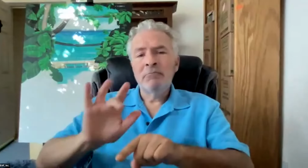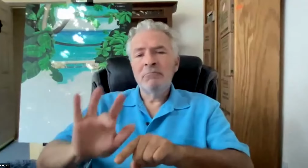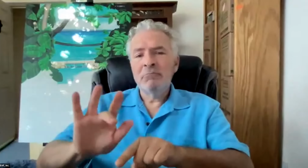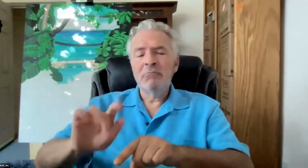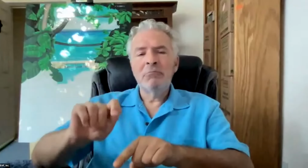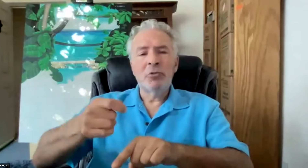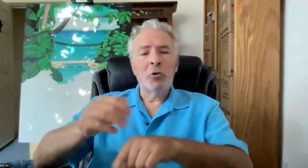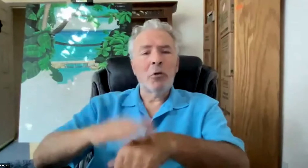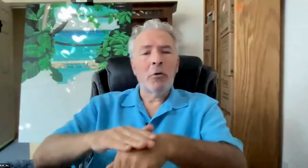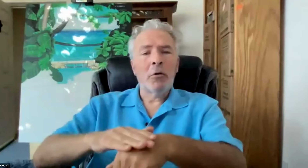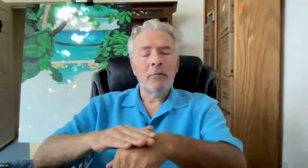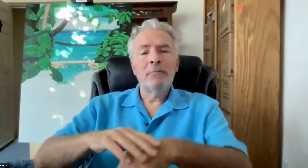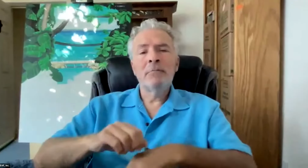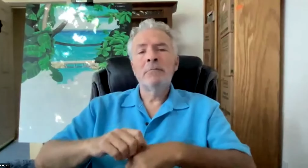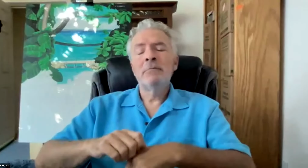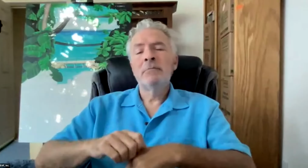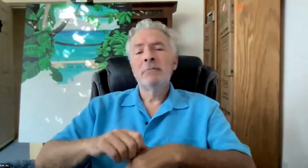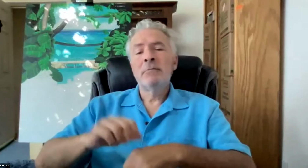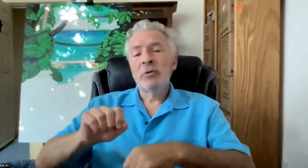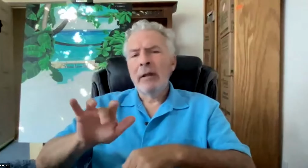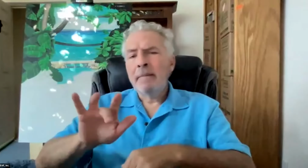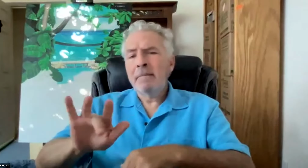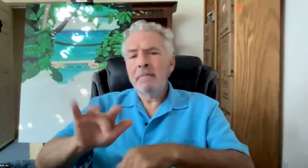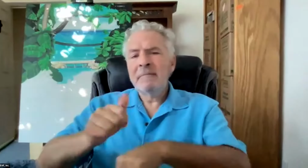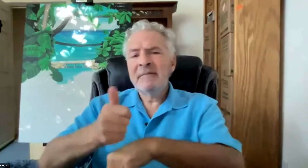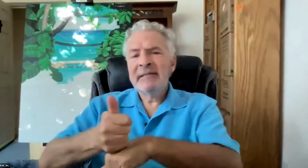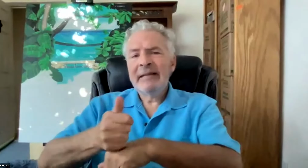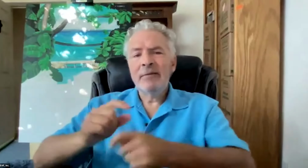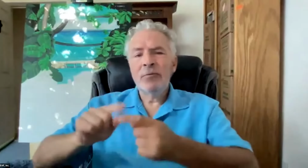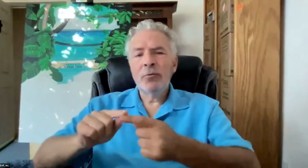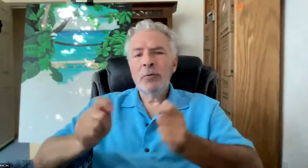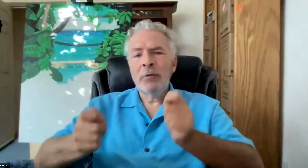that at the bottom of the screen by clicking on the CC.